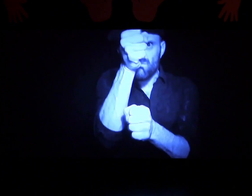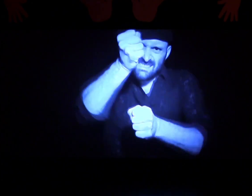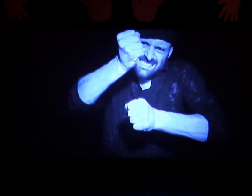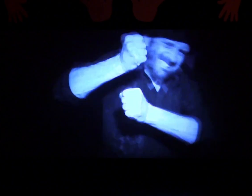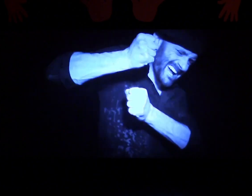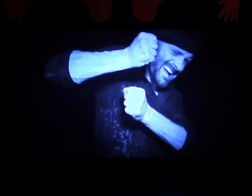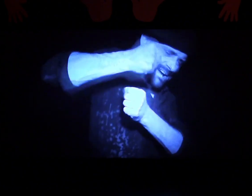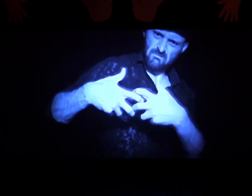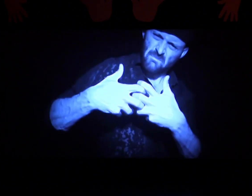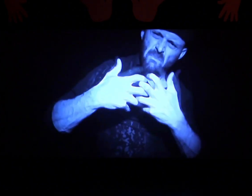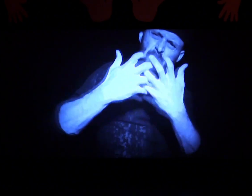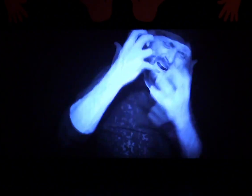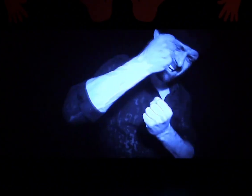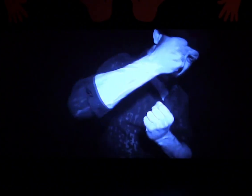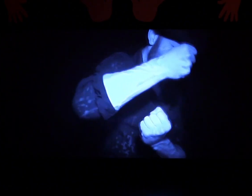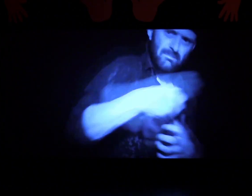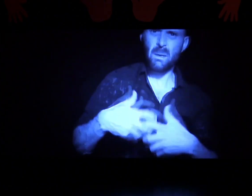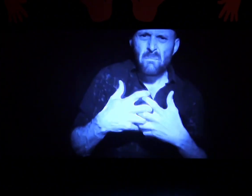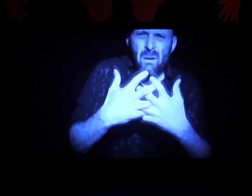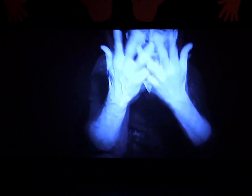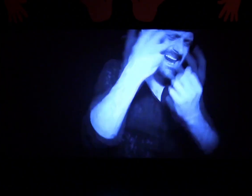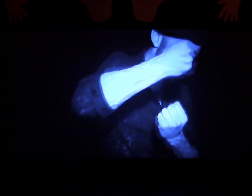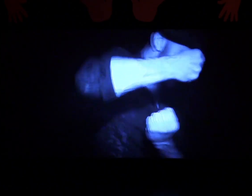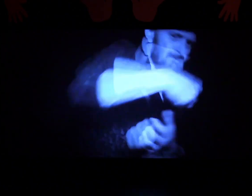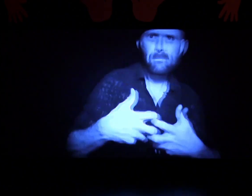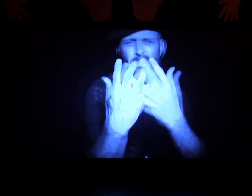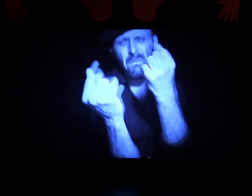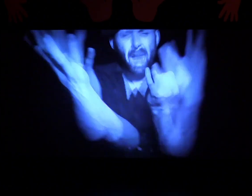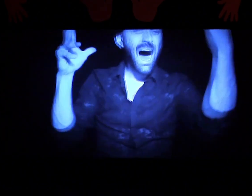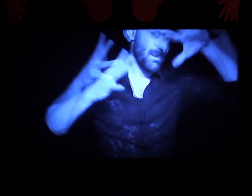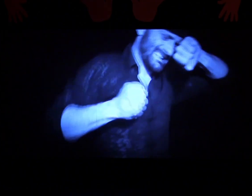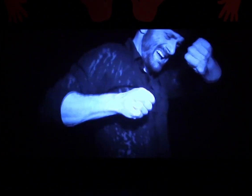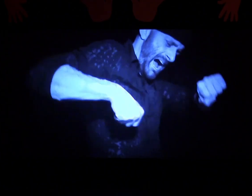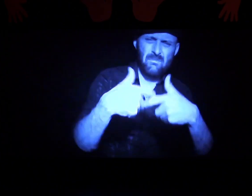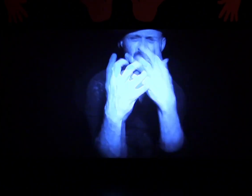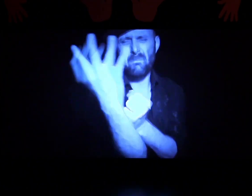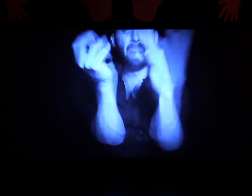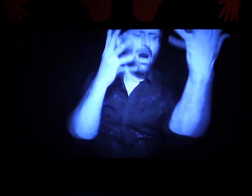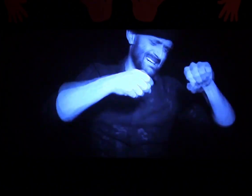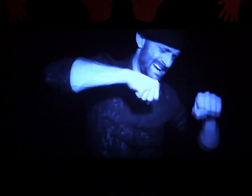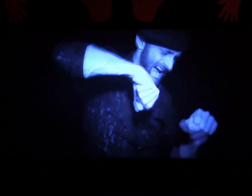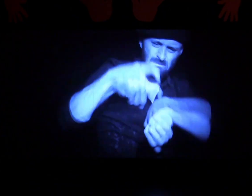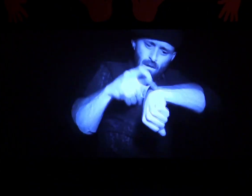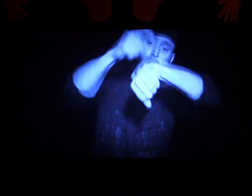Deaf heart grabs that minute hand. Deaf heart turns back time, busts the gears, bursts the springs, takes back time, takes